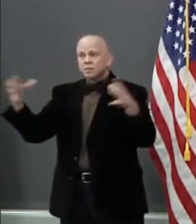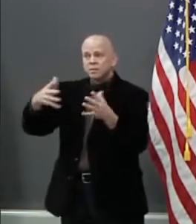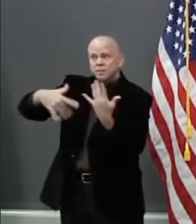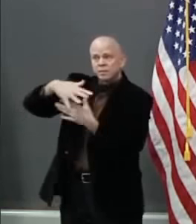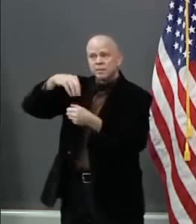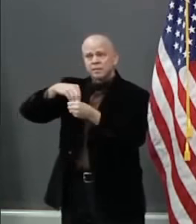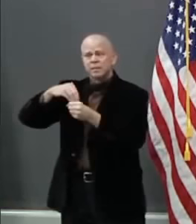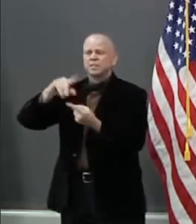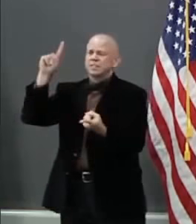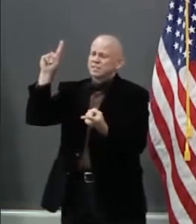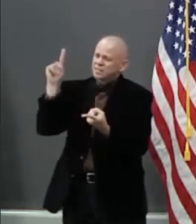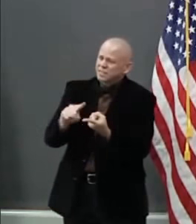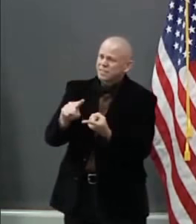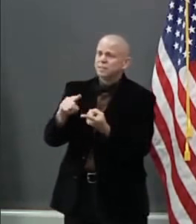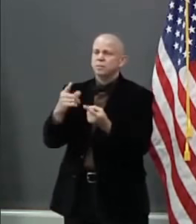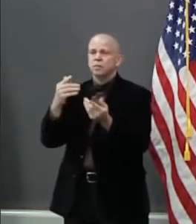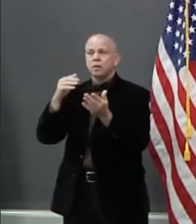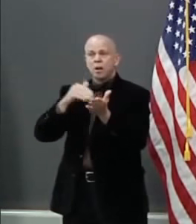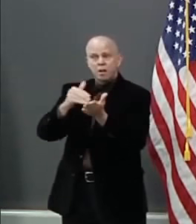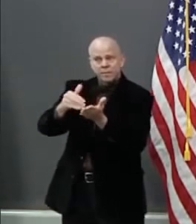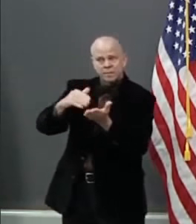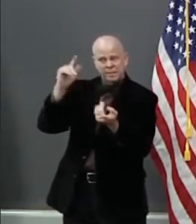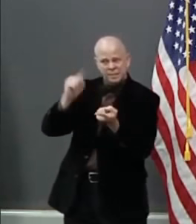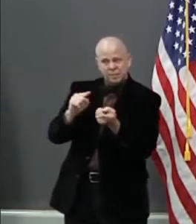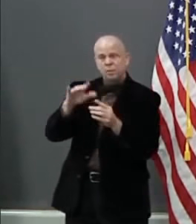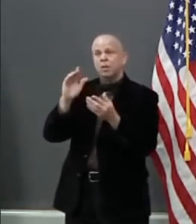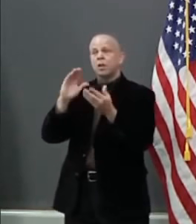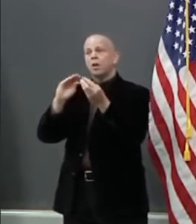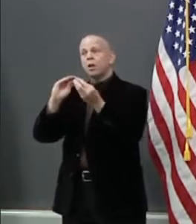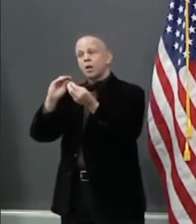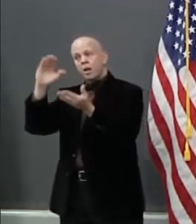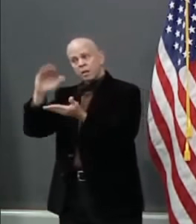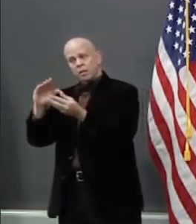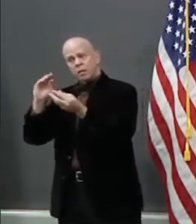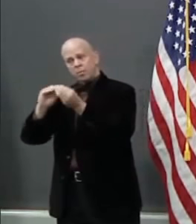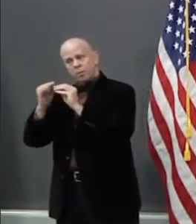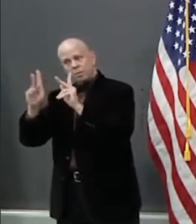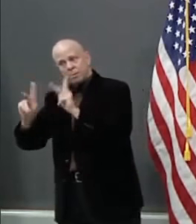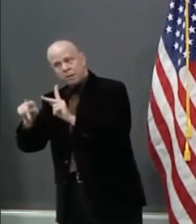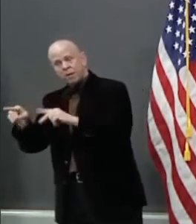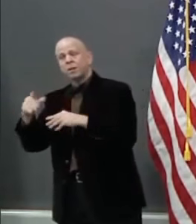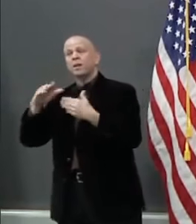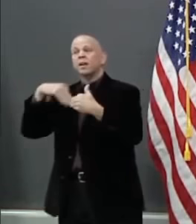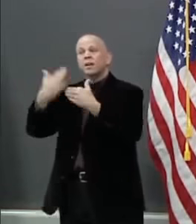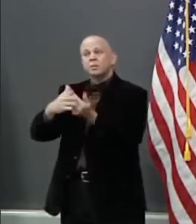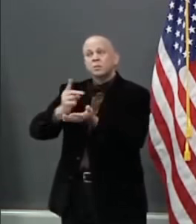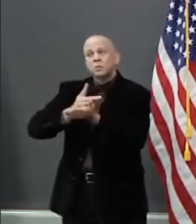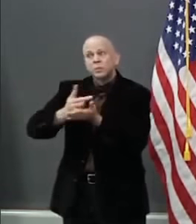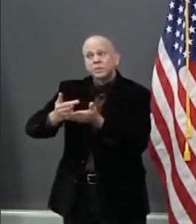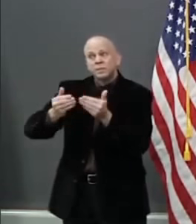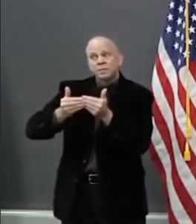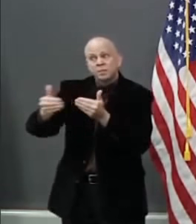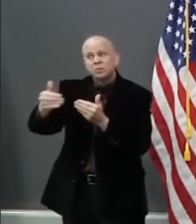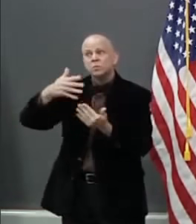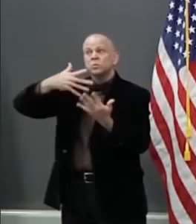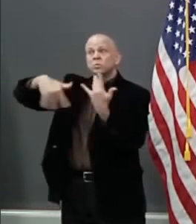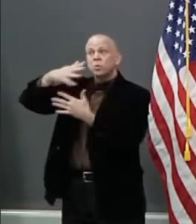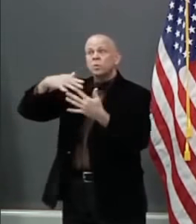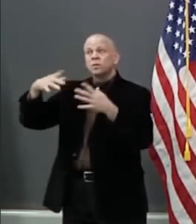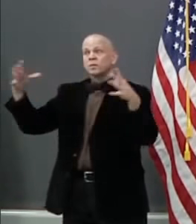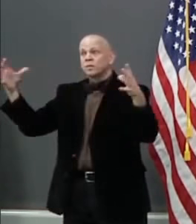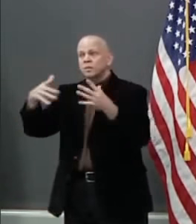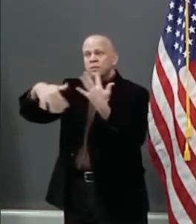small groups or with fewer people. So over the next 2 weeks, limit your social interactions to those in your